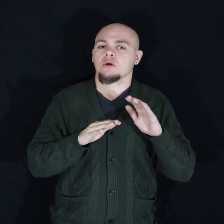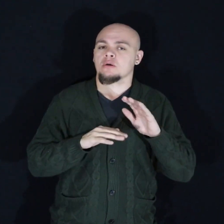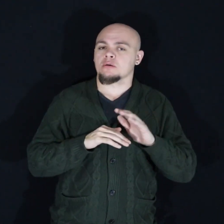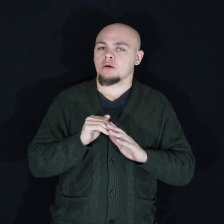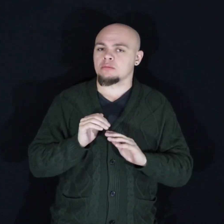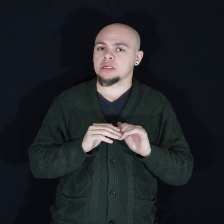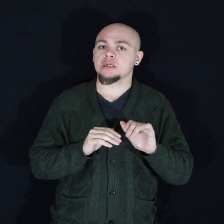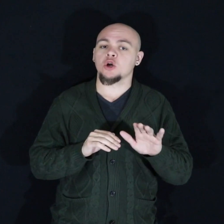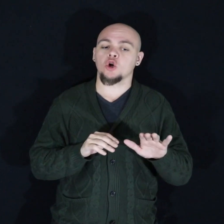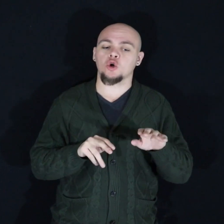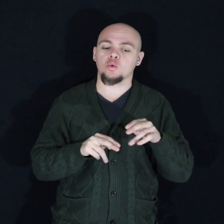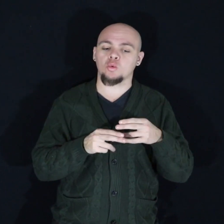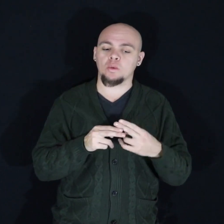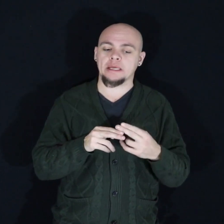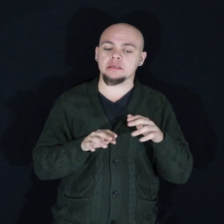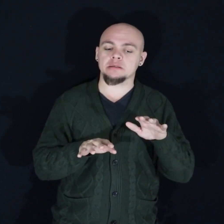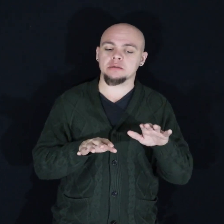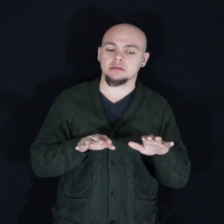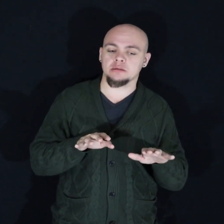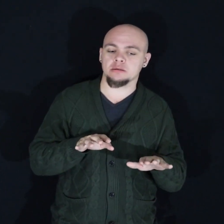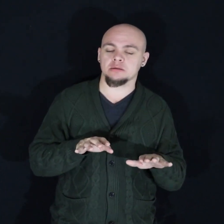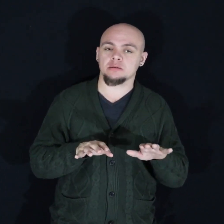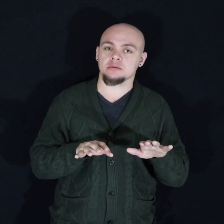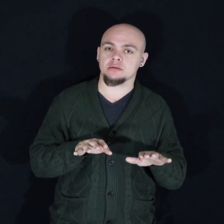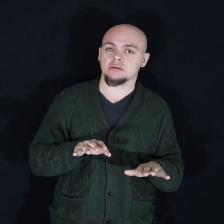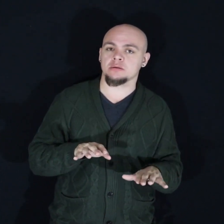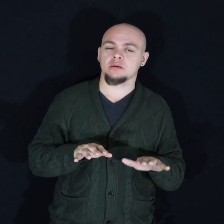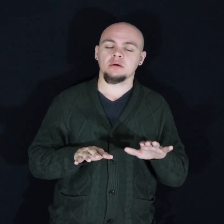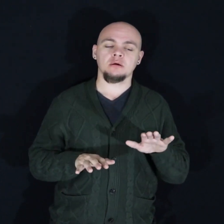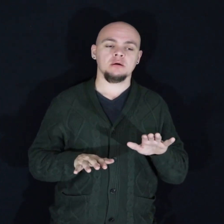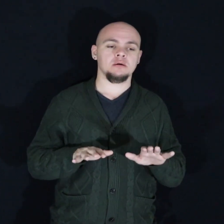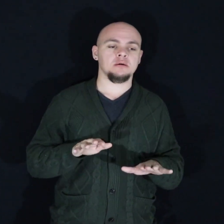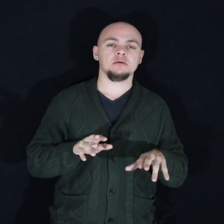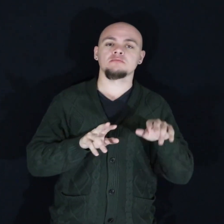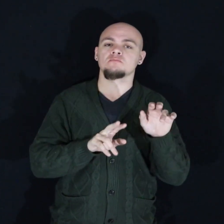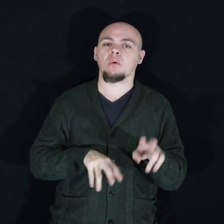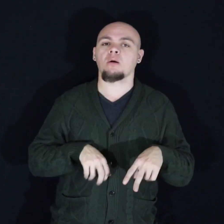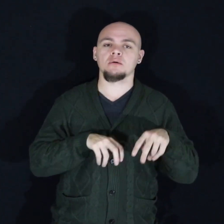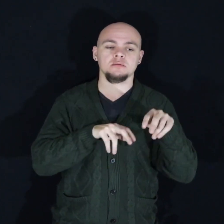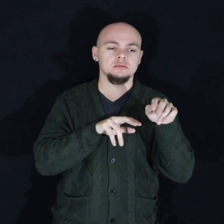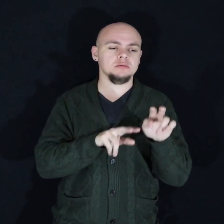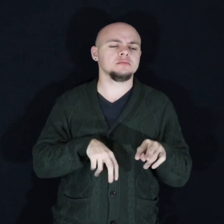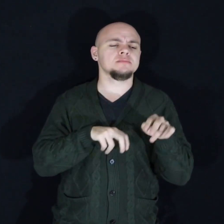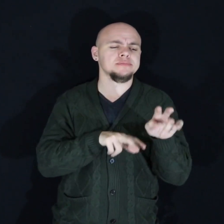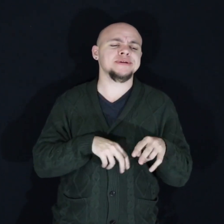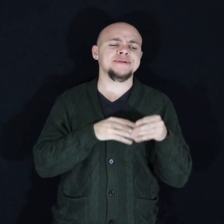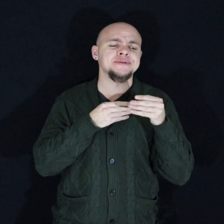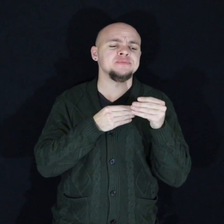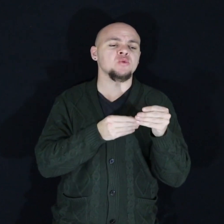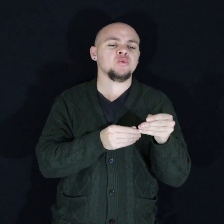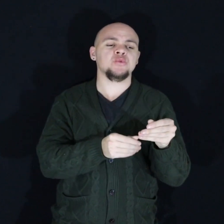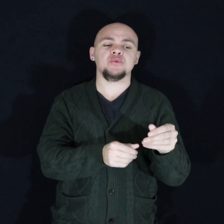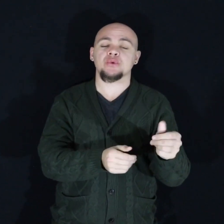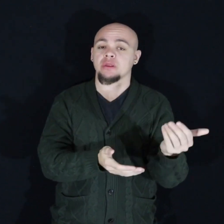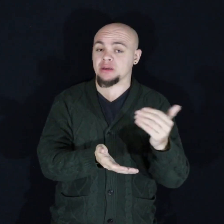weight was able to stand on her beautiful hooves, she was able to run quickly and smoothly again.